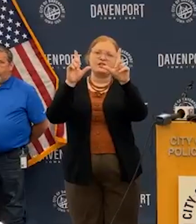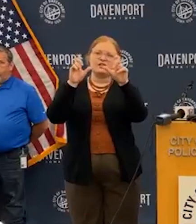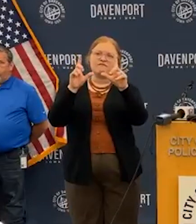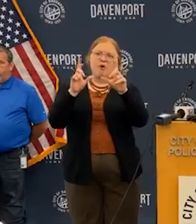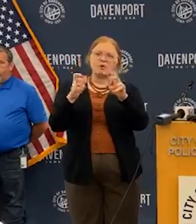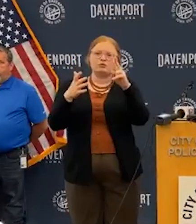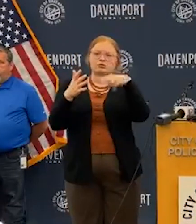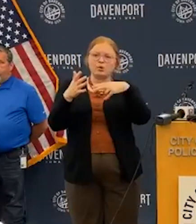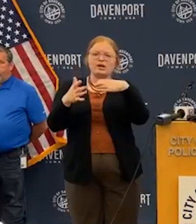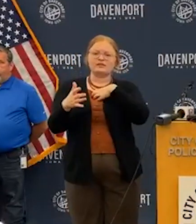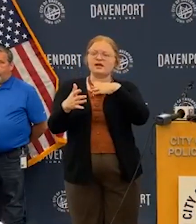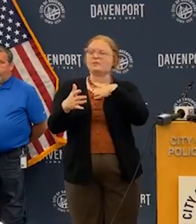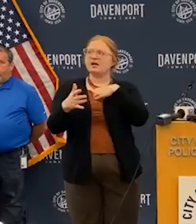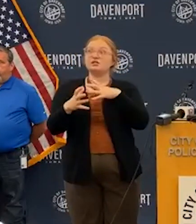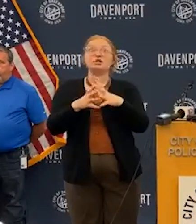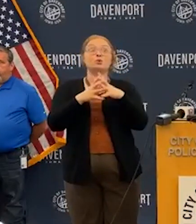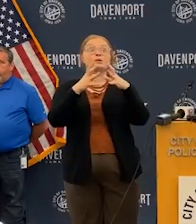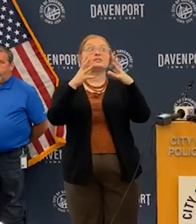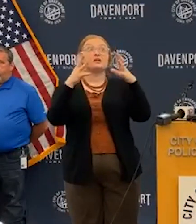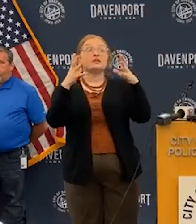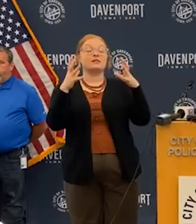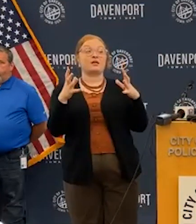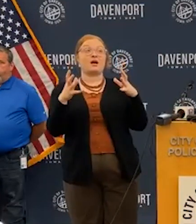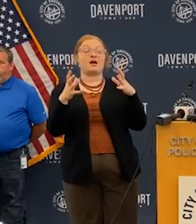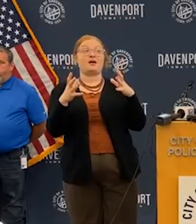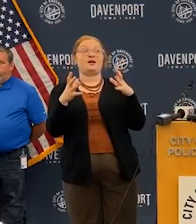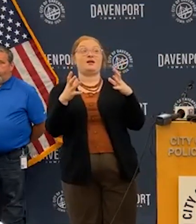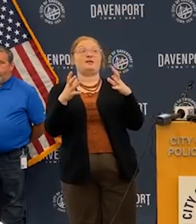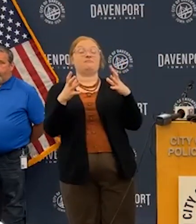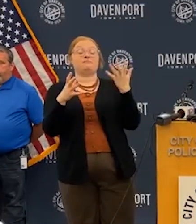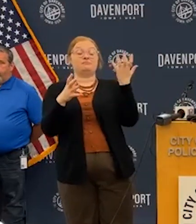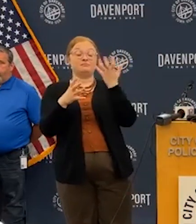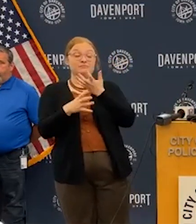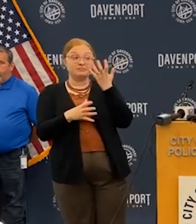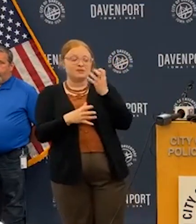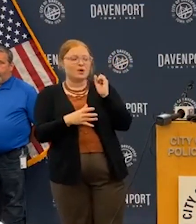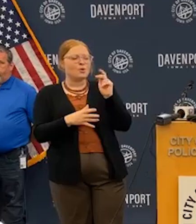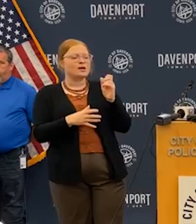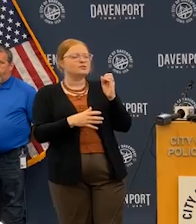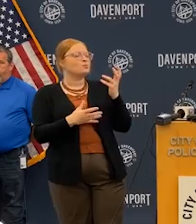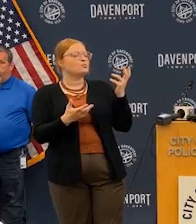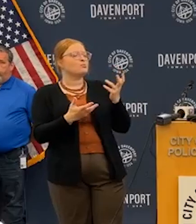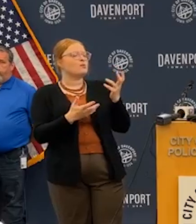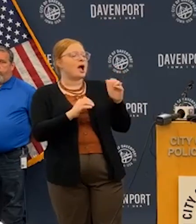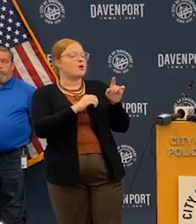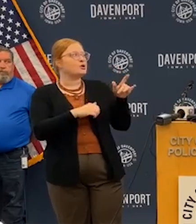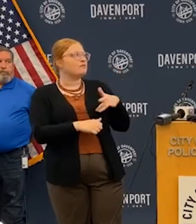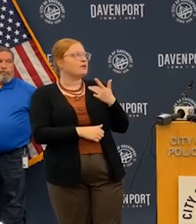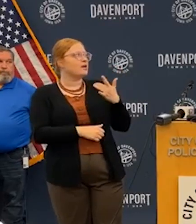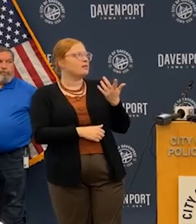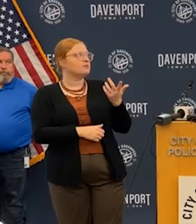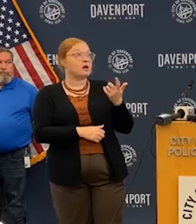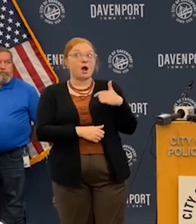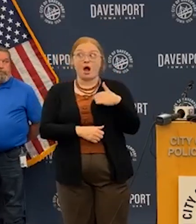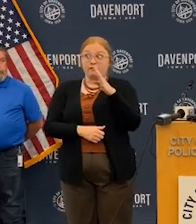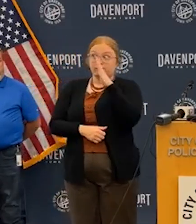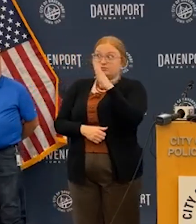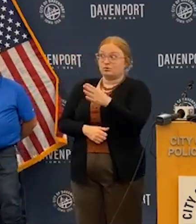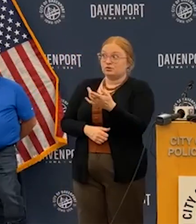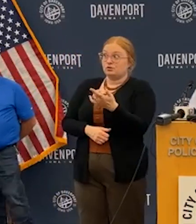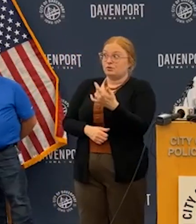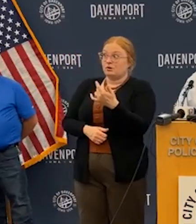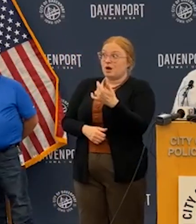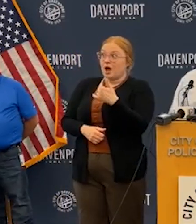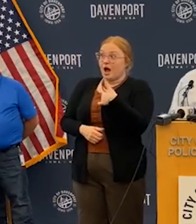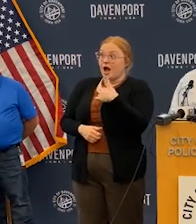What gave you pause looking at those? You've heard me say it. I have pause and regrets, and we're going to look at this. And believe